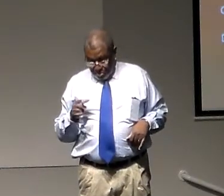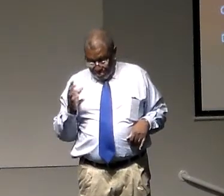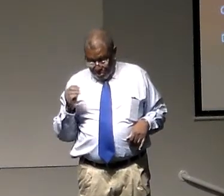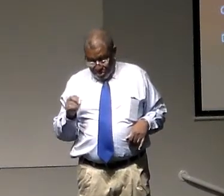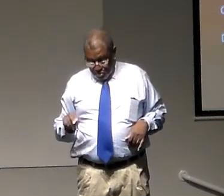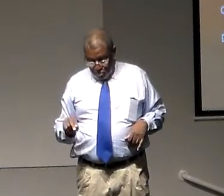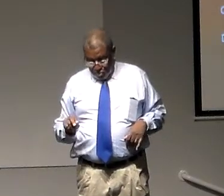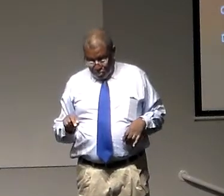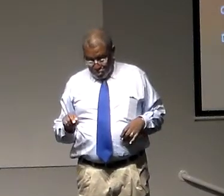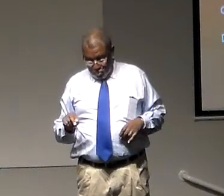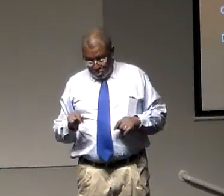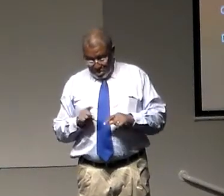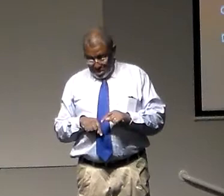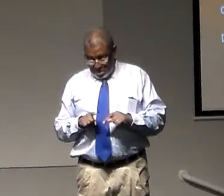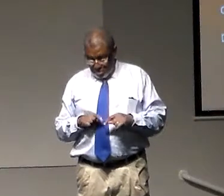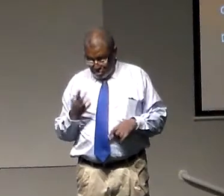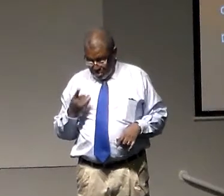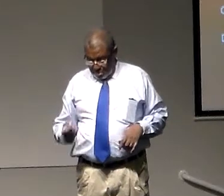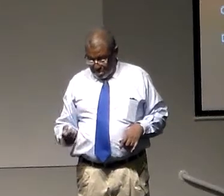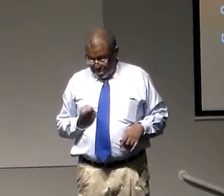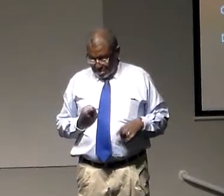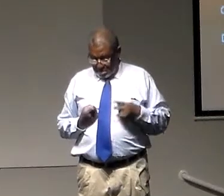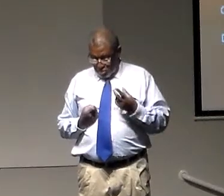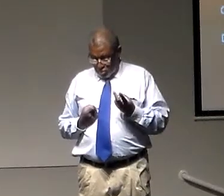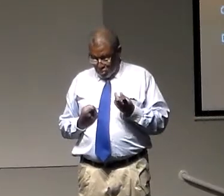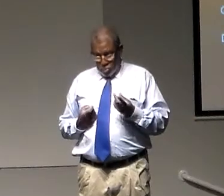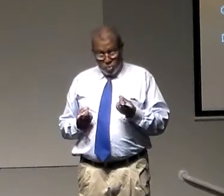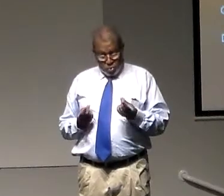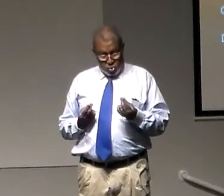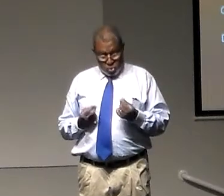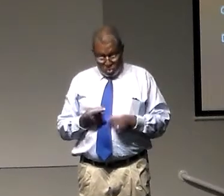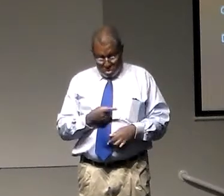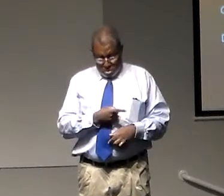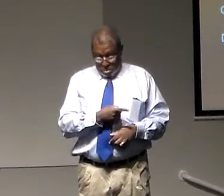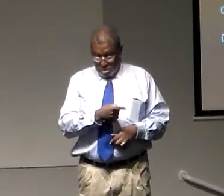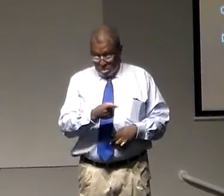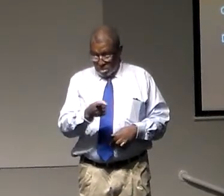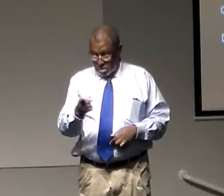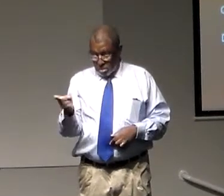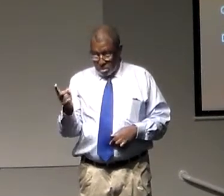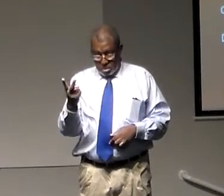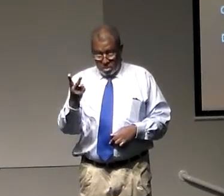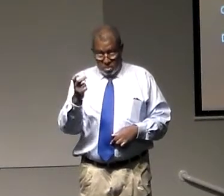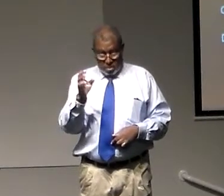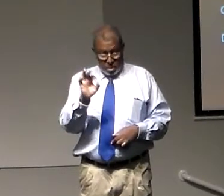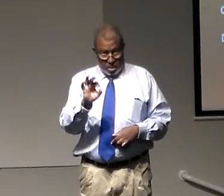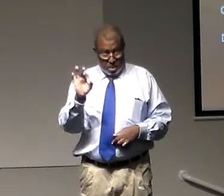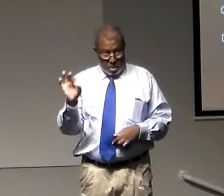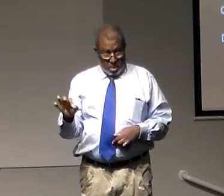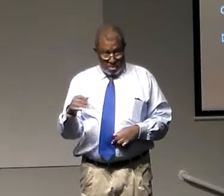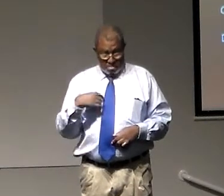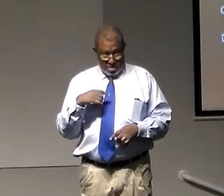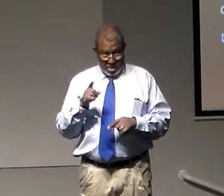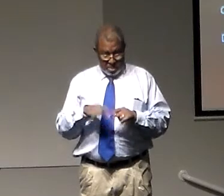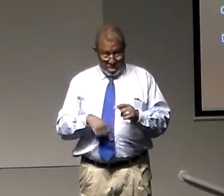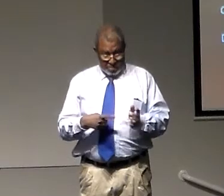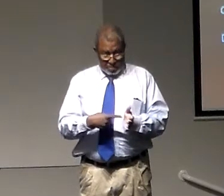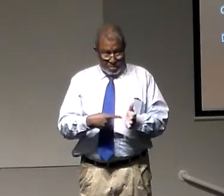I'm like, no, you can't, buddy. What do? You know what? Do you think it would be fair? I